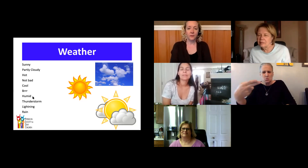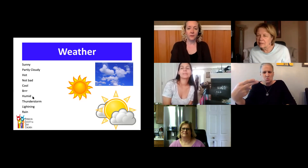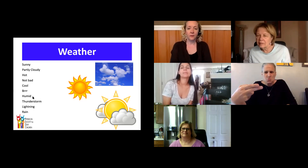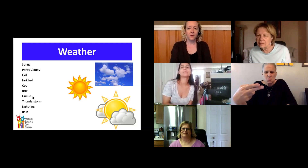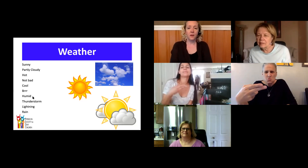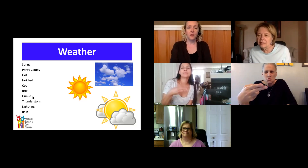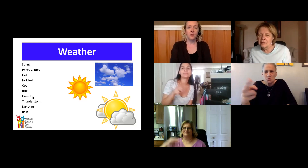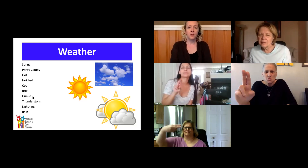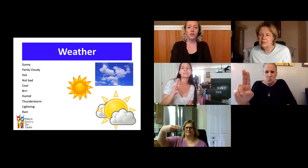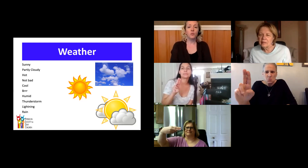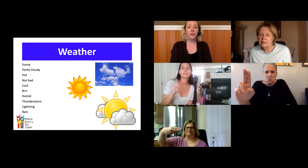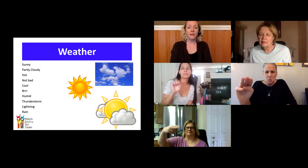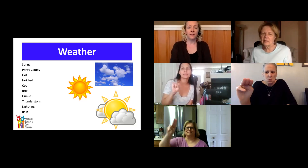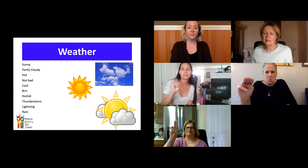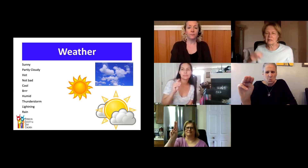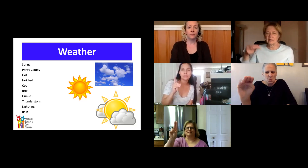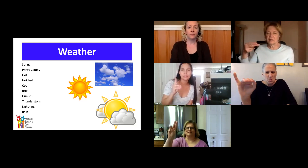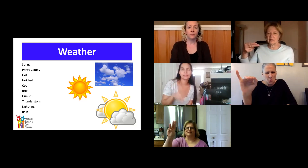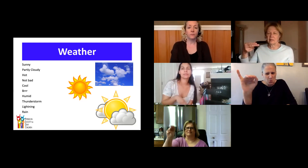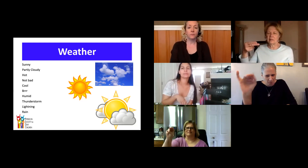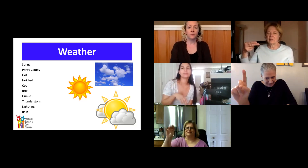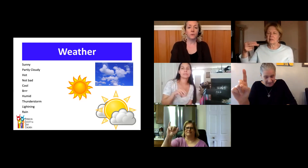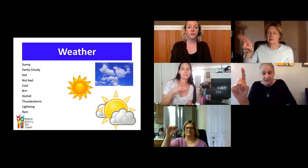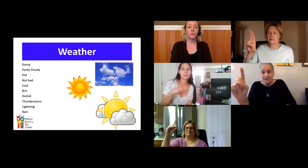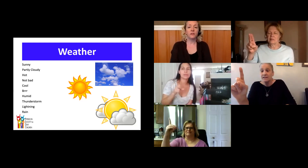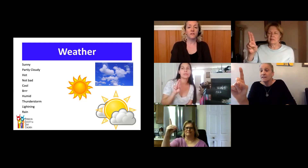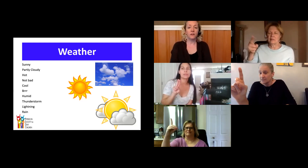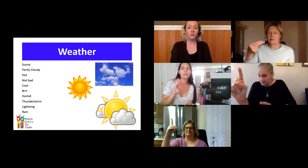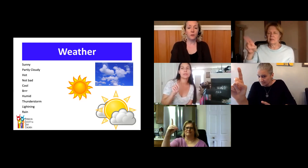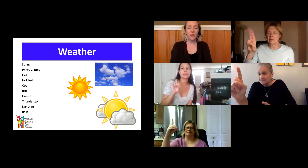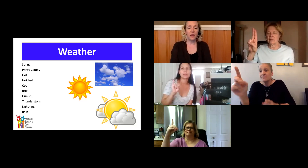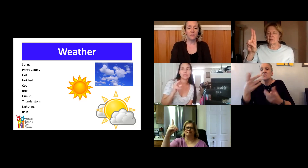Humid. You'll typically finger spell that.